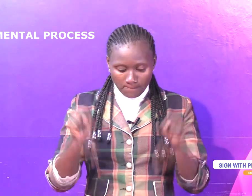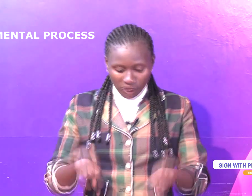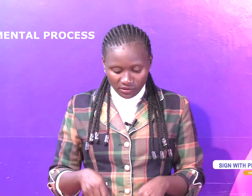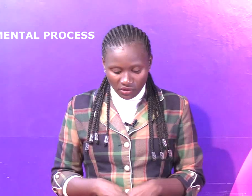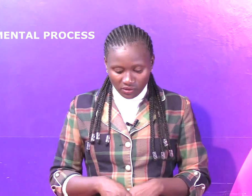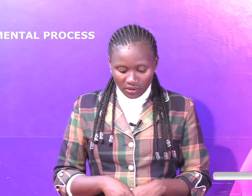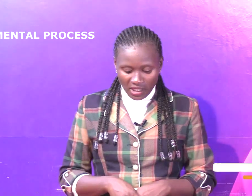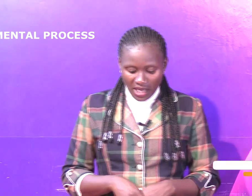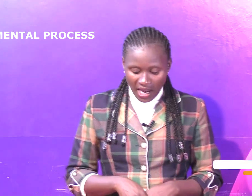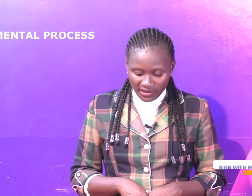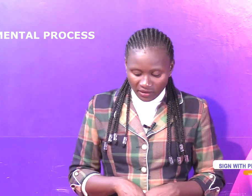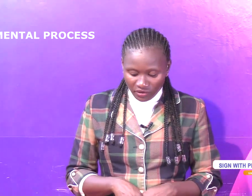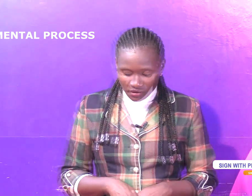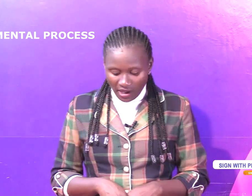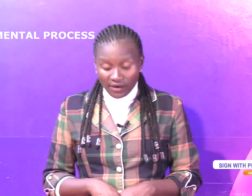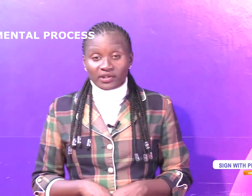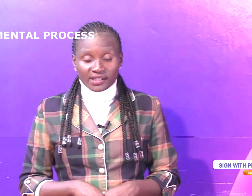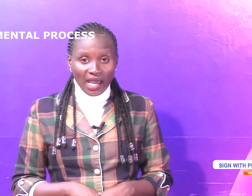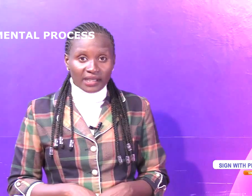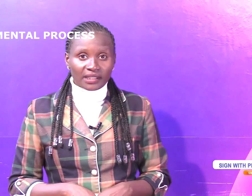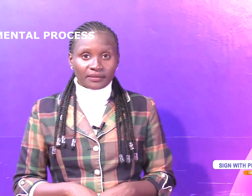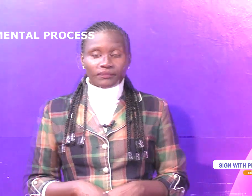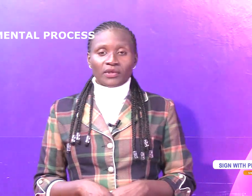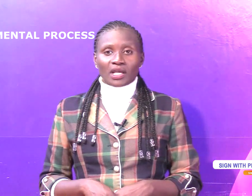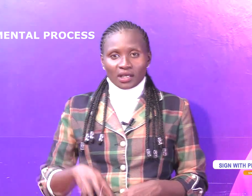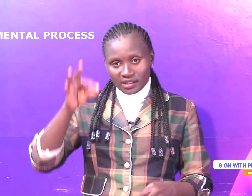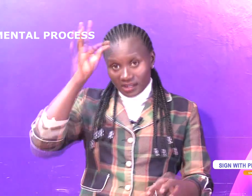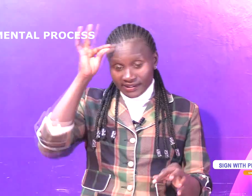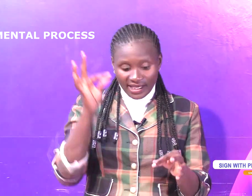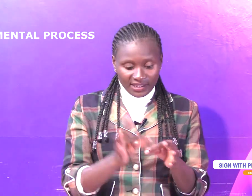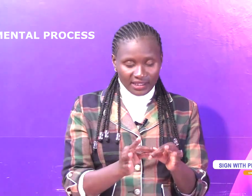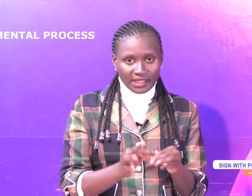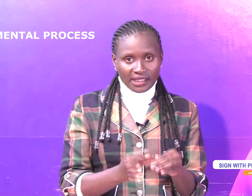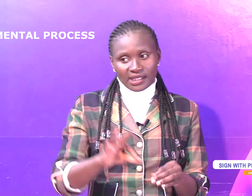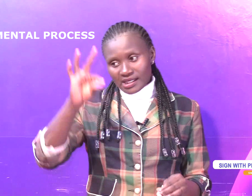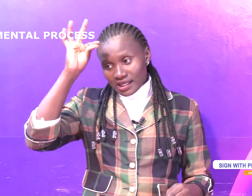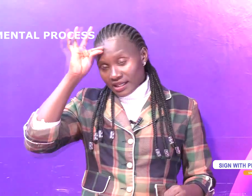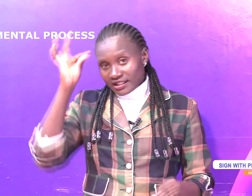possible. And then you also have decide, decide,